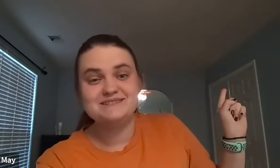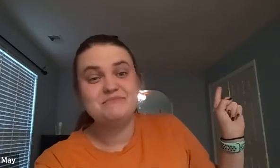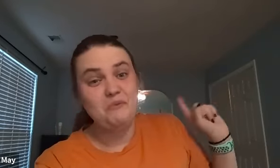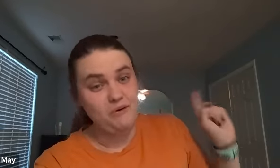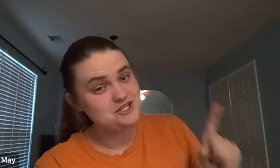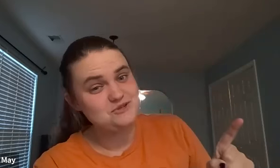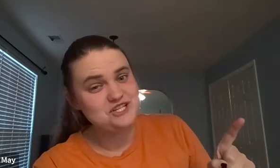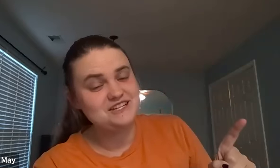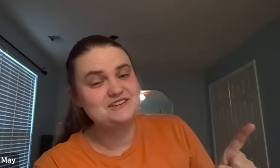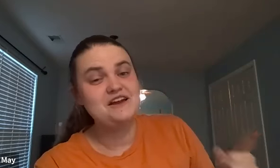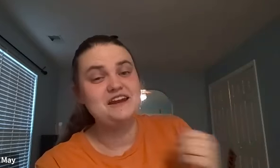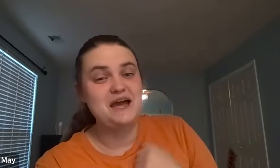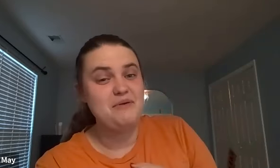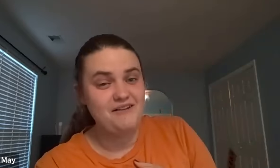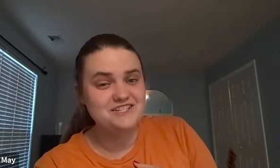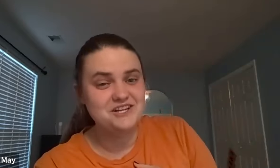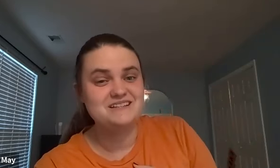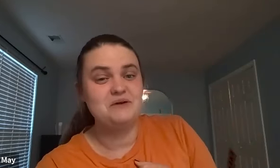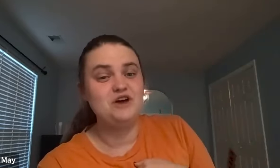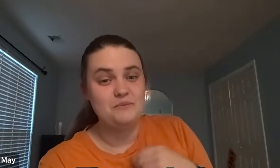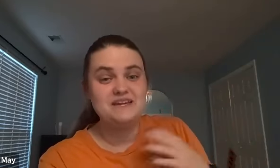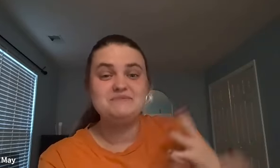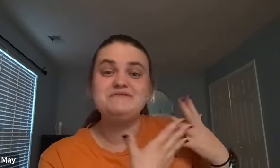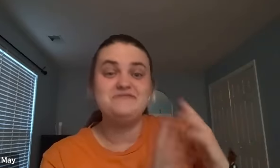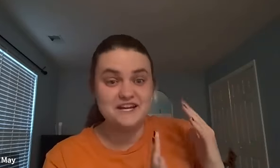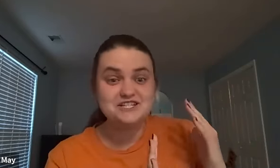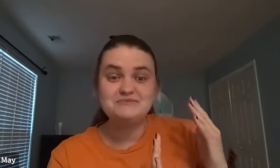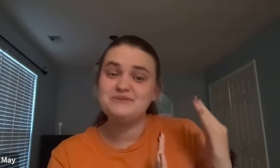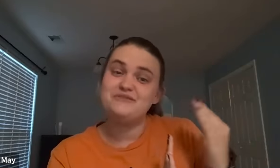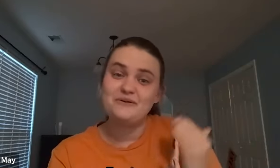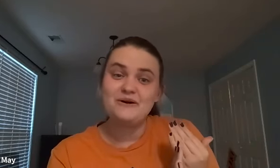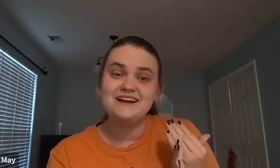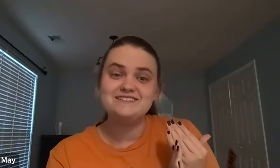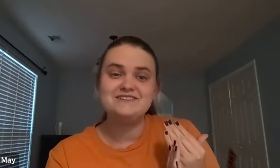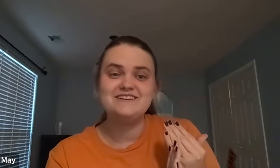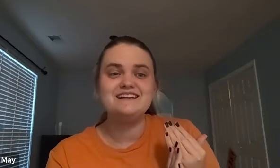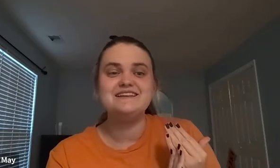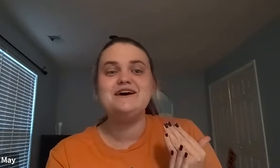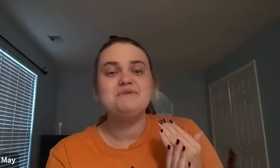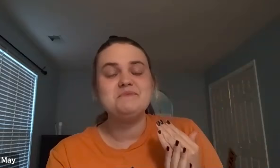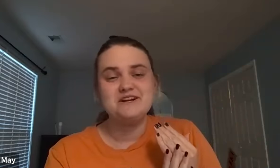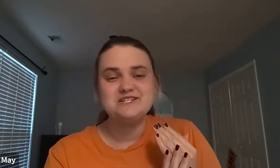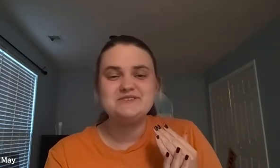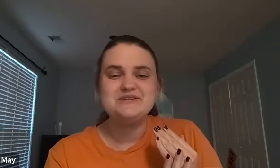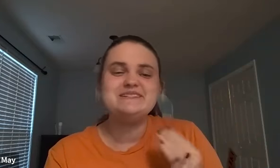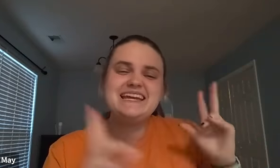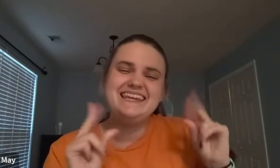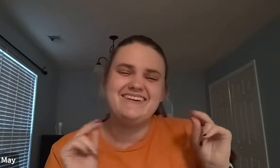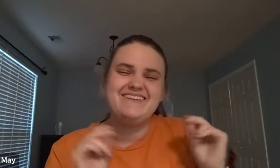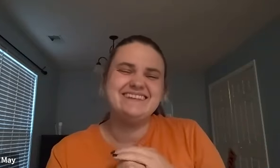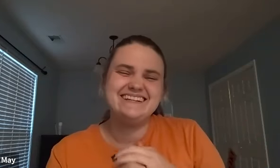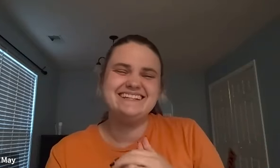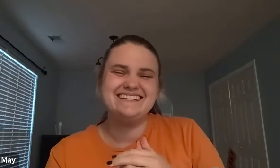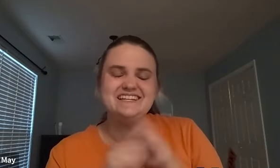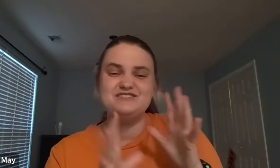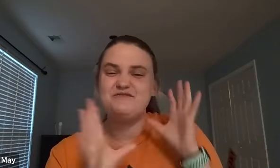my washer machine is on and I apologize. I was hoping it'd be finished before I started the class, but my washer machine was like, no, I'm going to continue. So if you